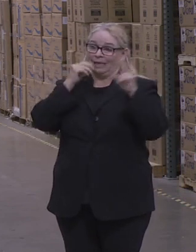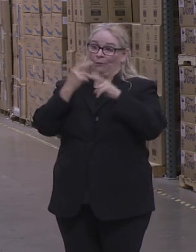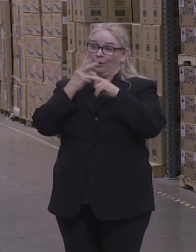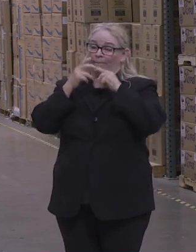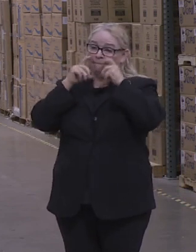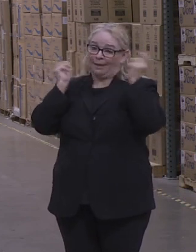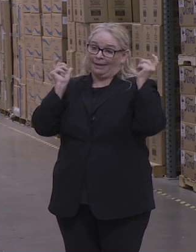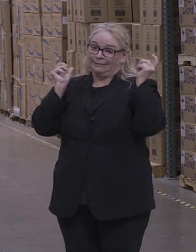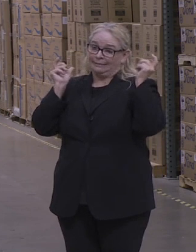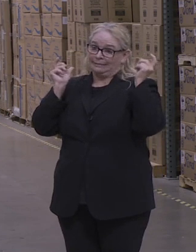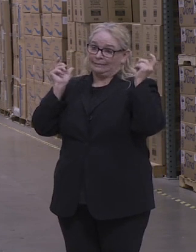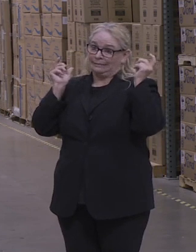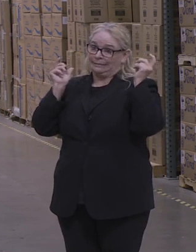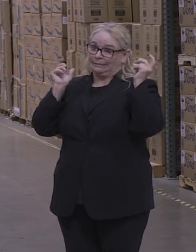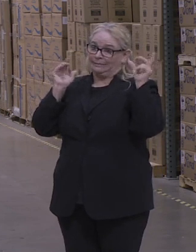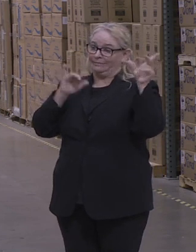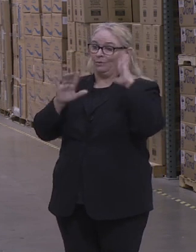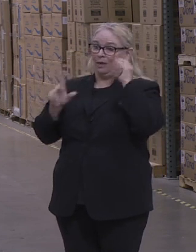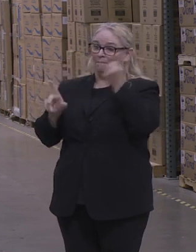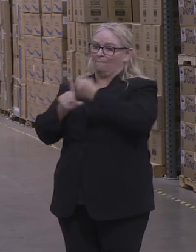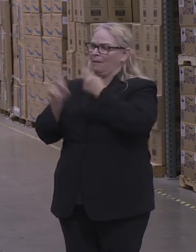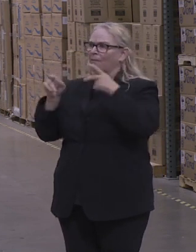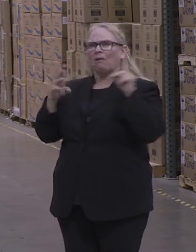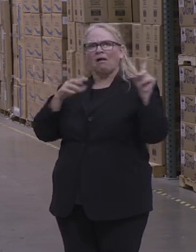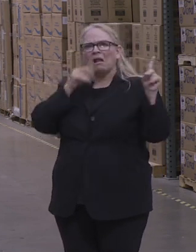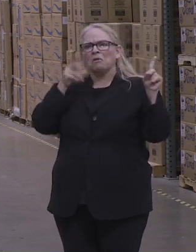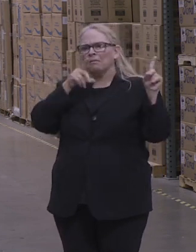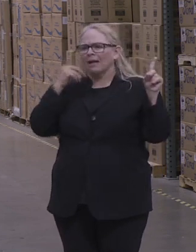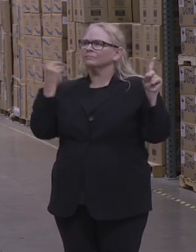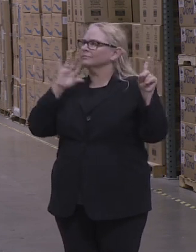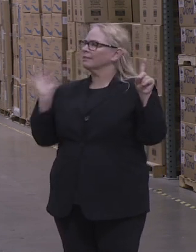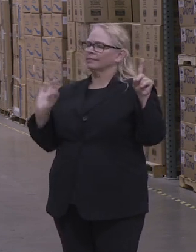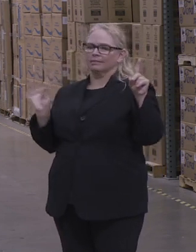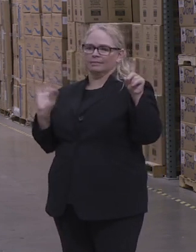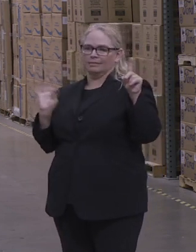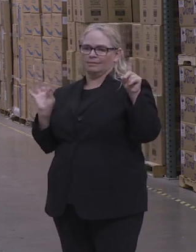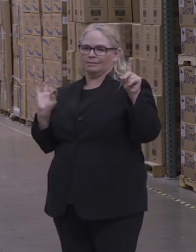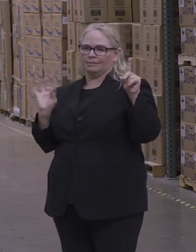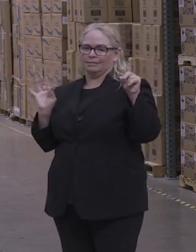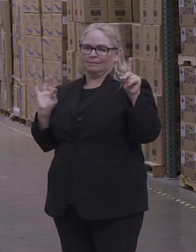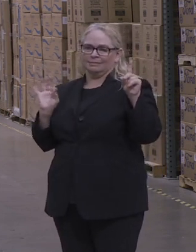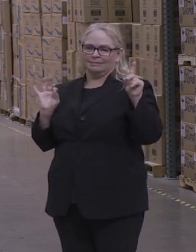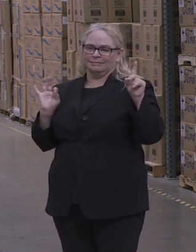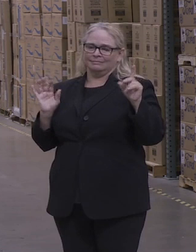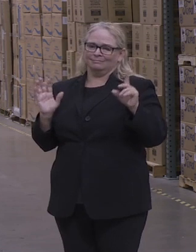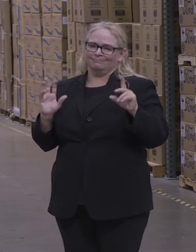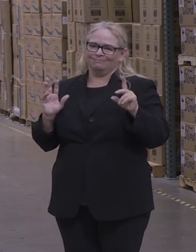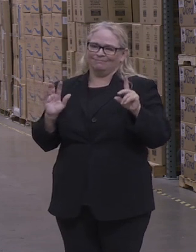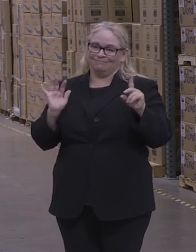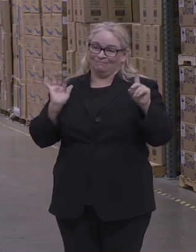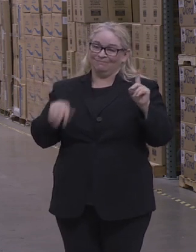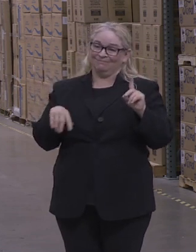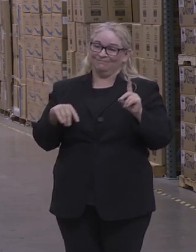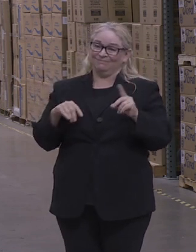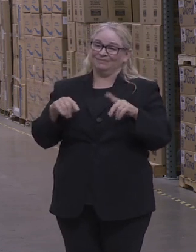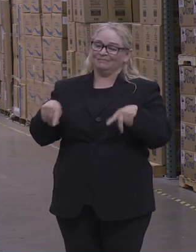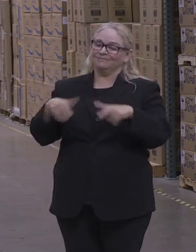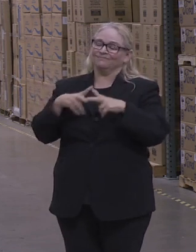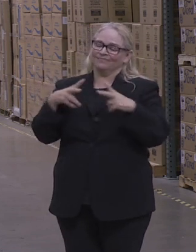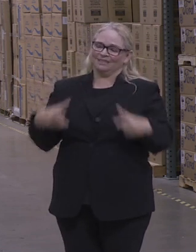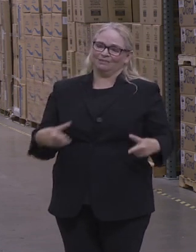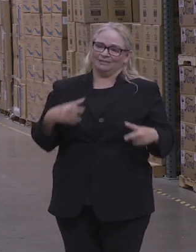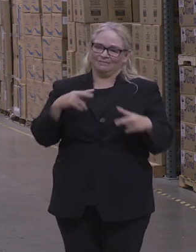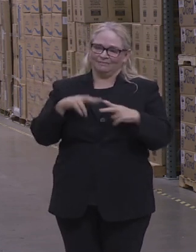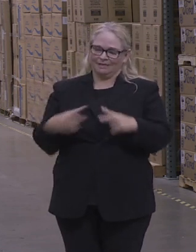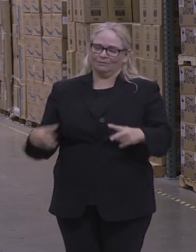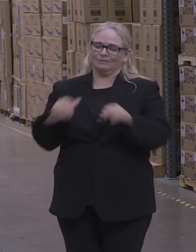have an impact on socializing a deeper consciousness of the power and potency of this non-pharmaceutical